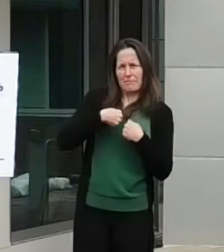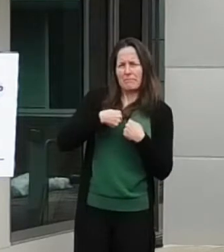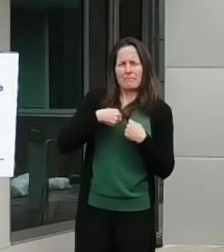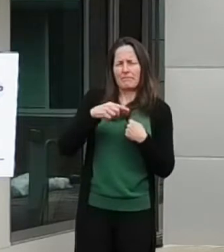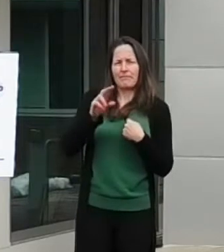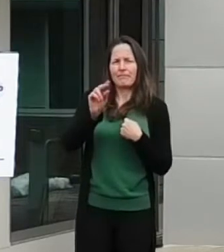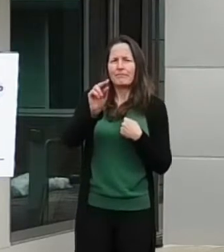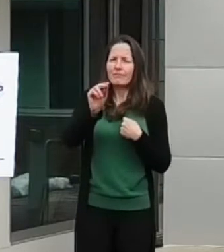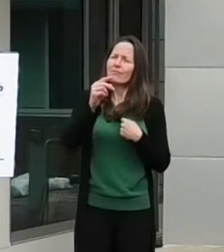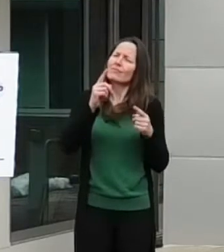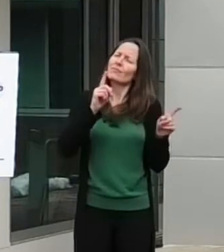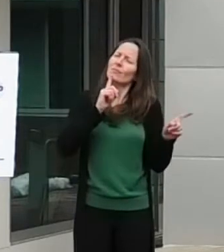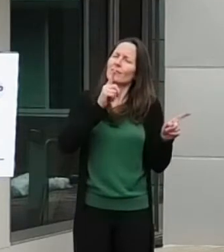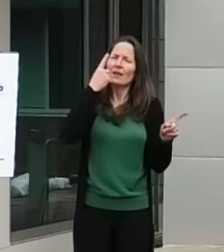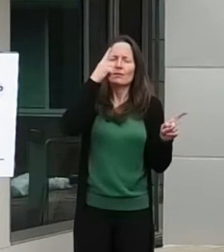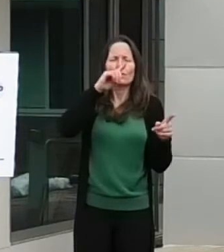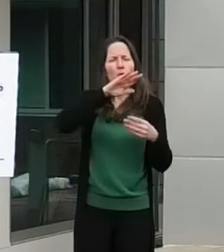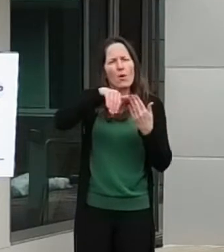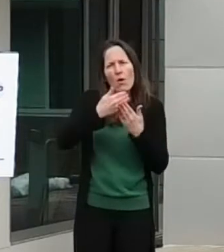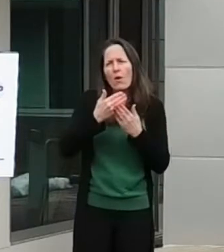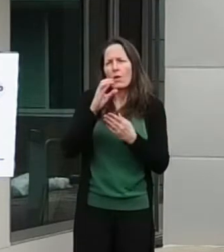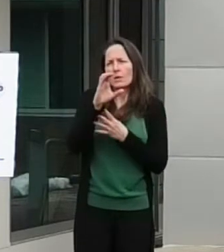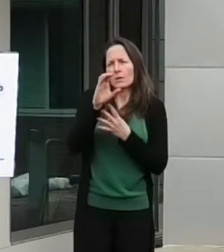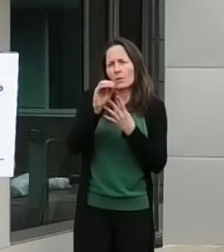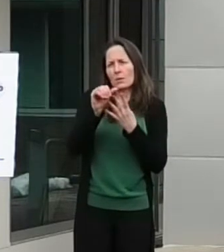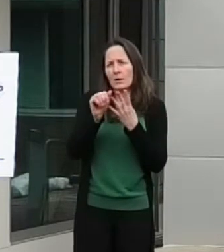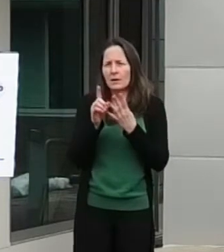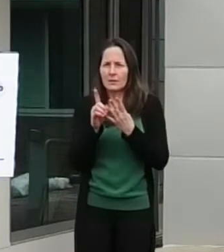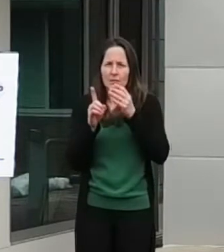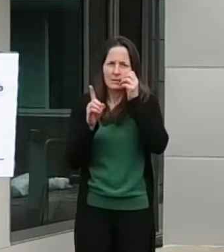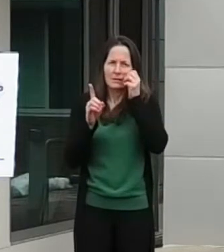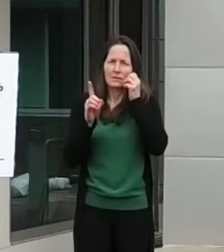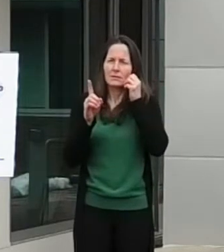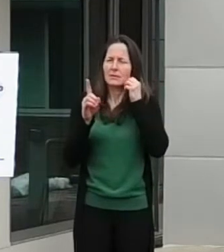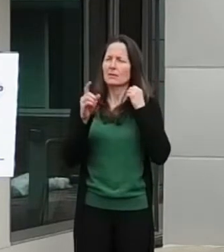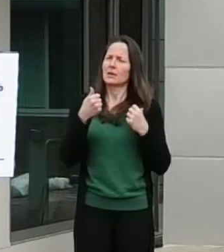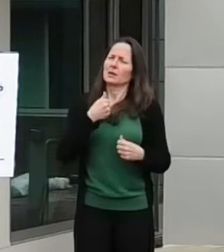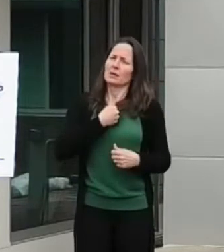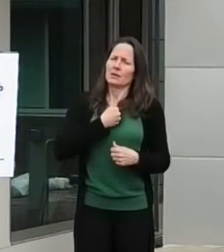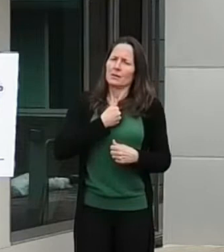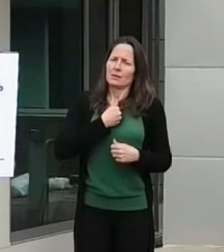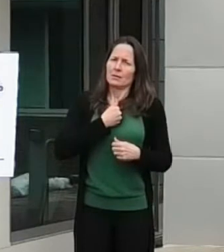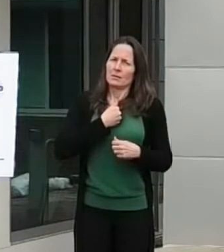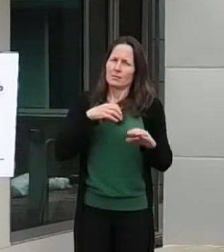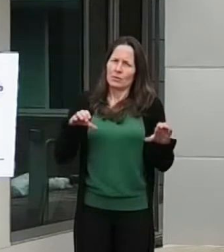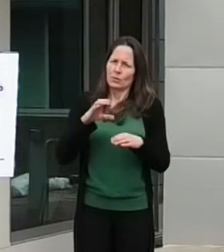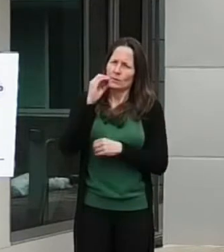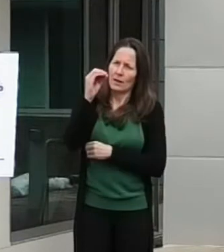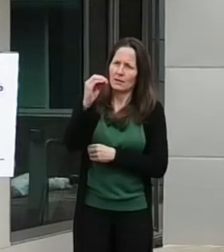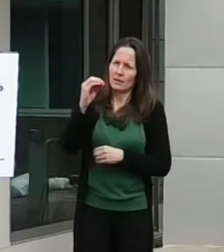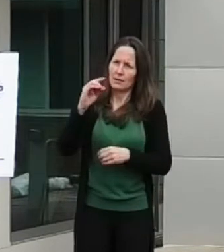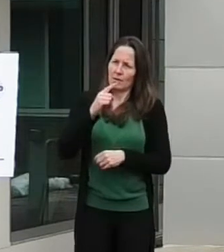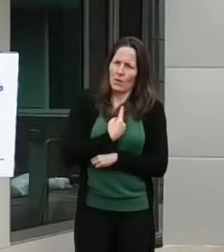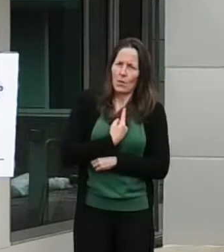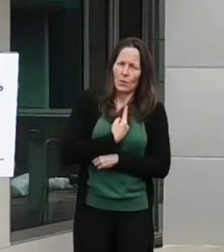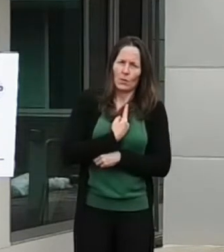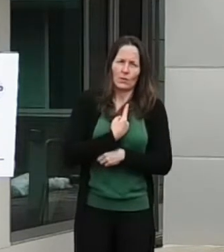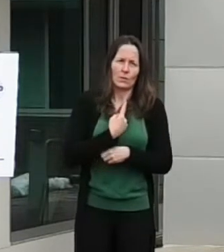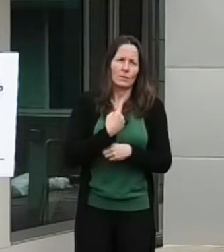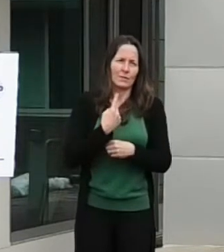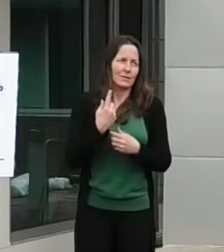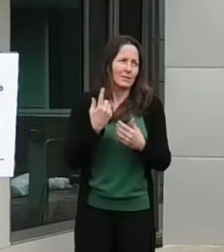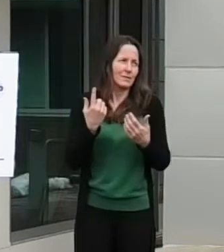really for the entire co-ed, because I didn't do any of this alone. And I couldn't have managed without my